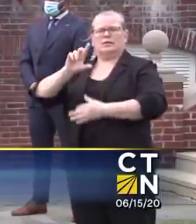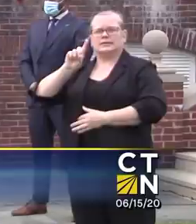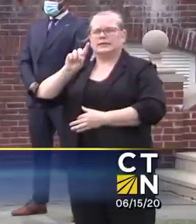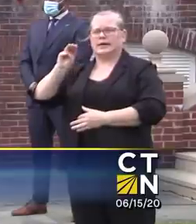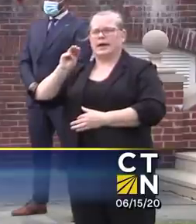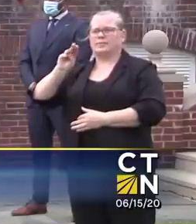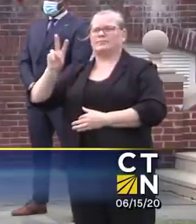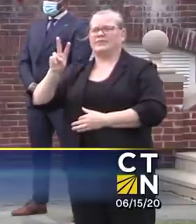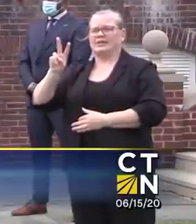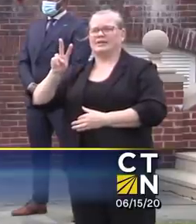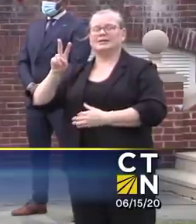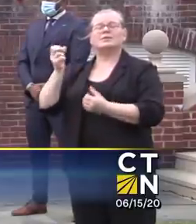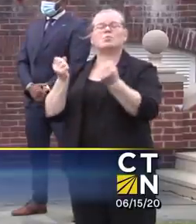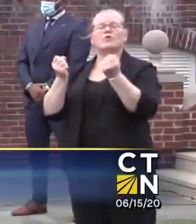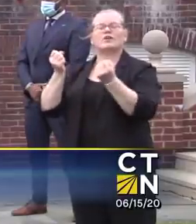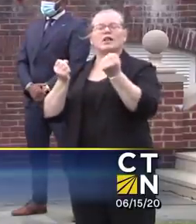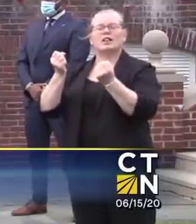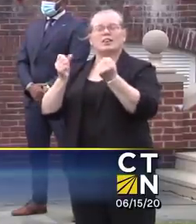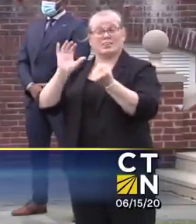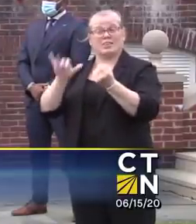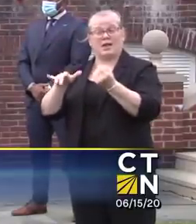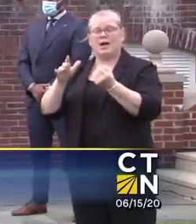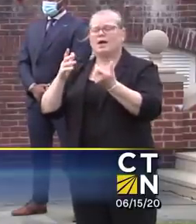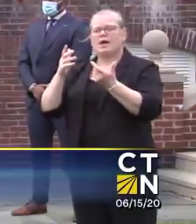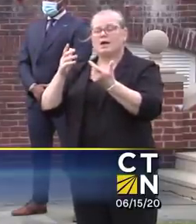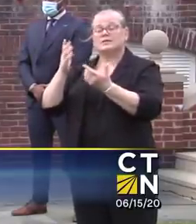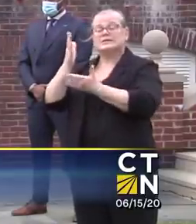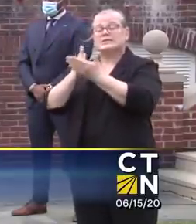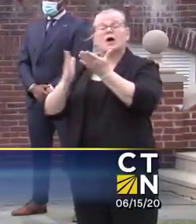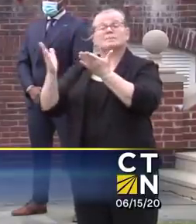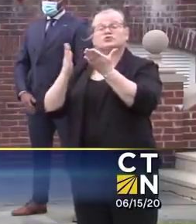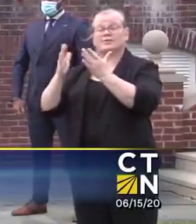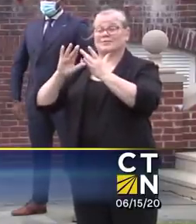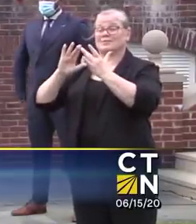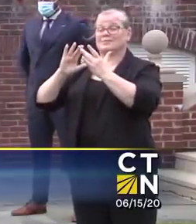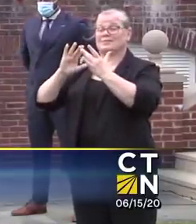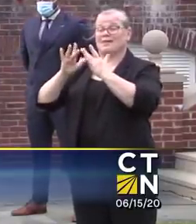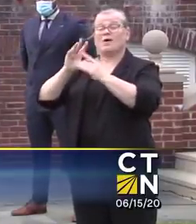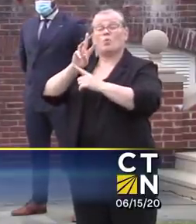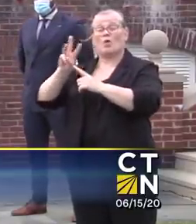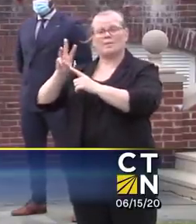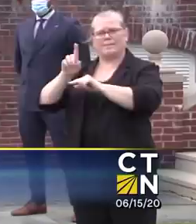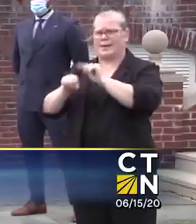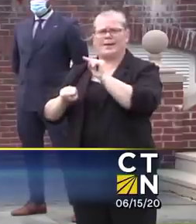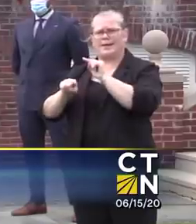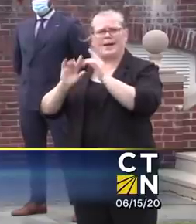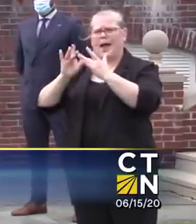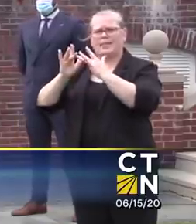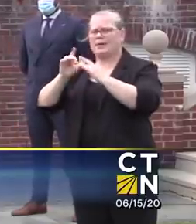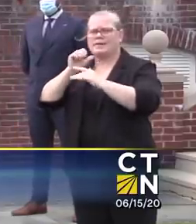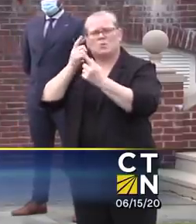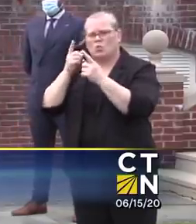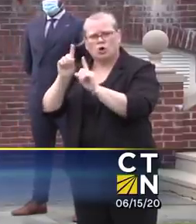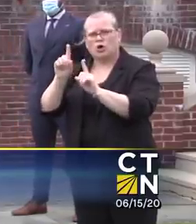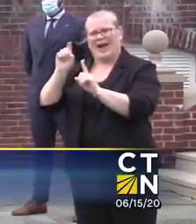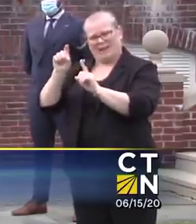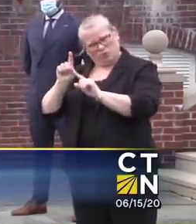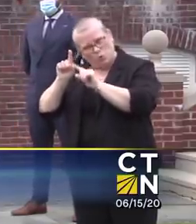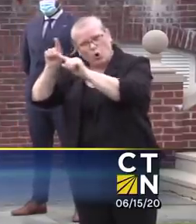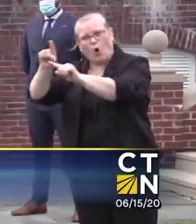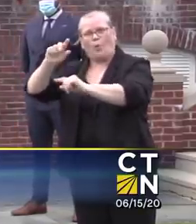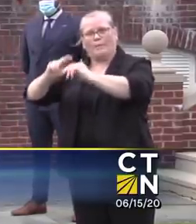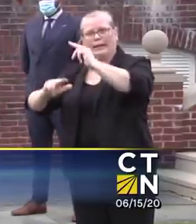done online currently will reopen? Yeah, I think we're going to open a lot as part of phase 2, but let me get back